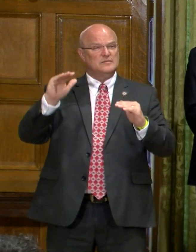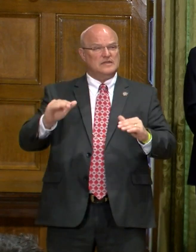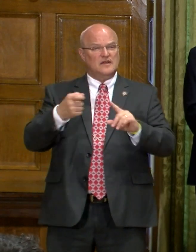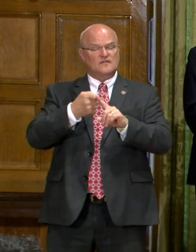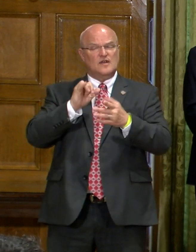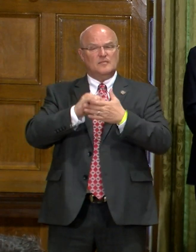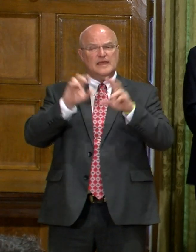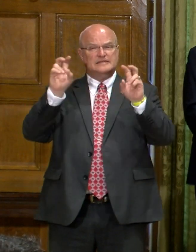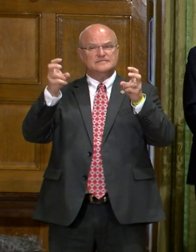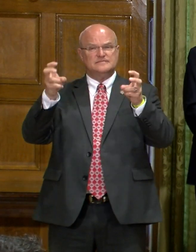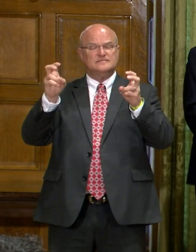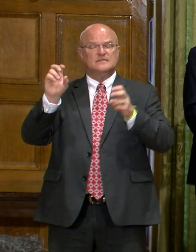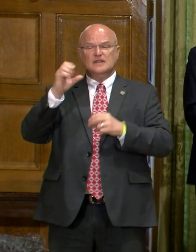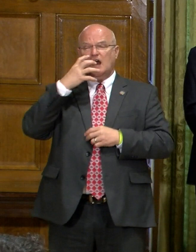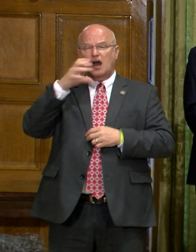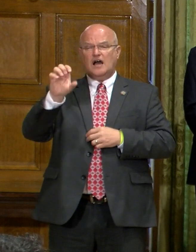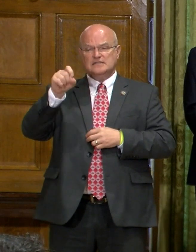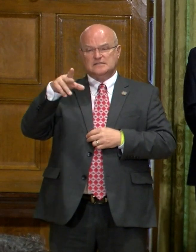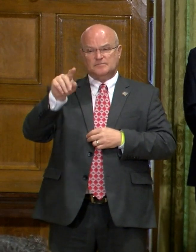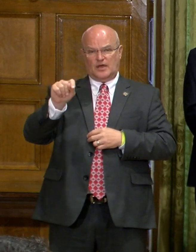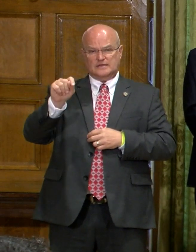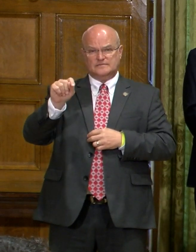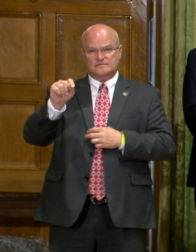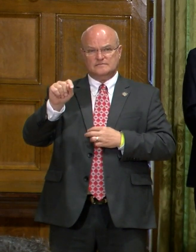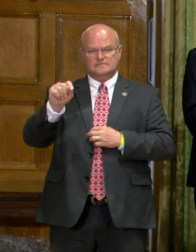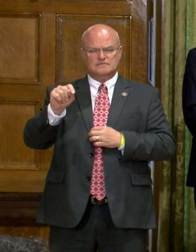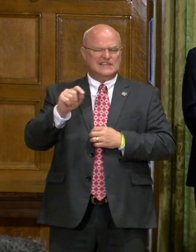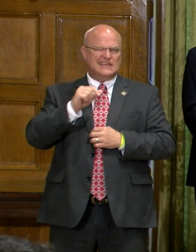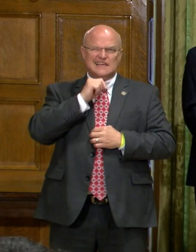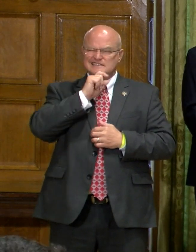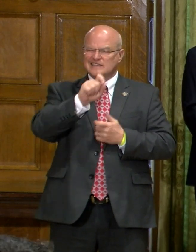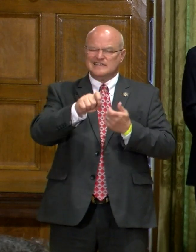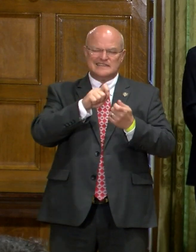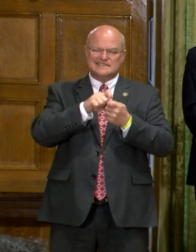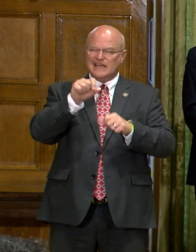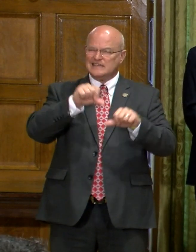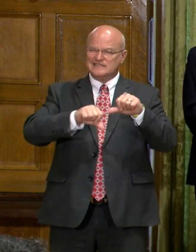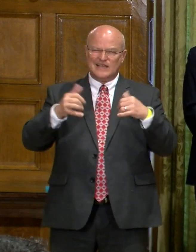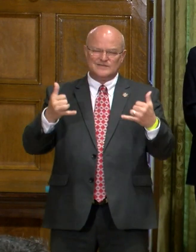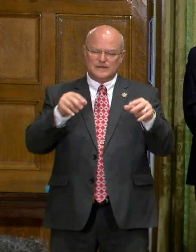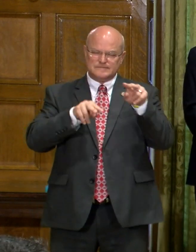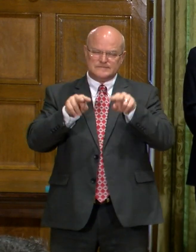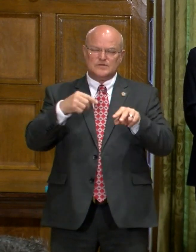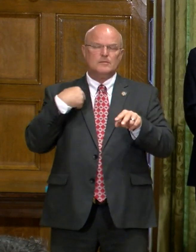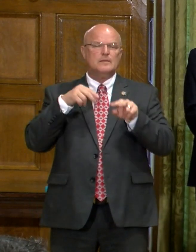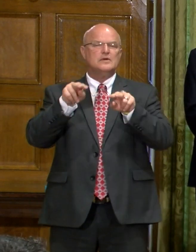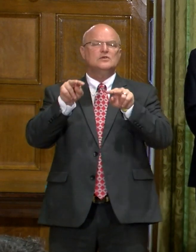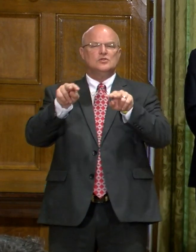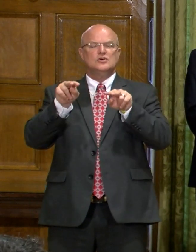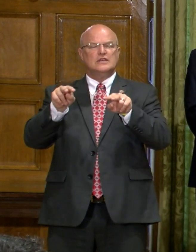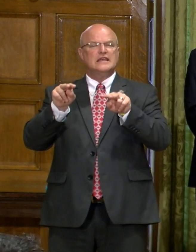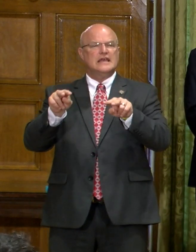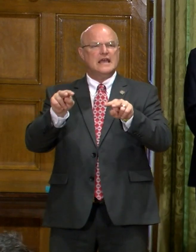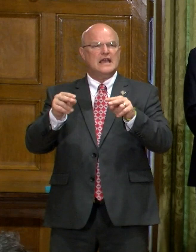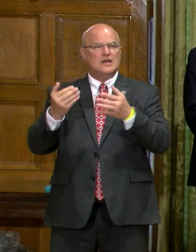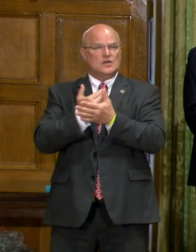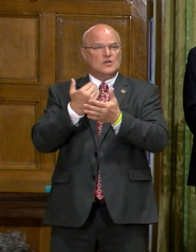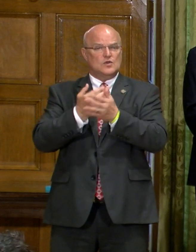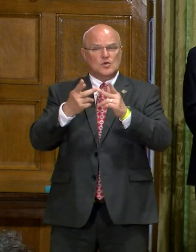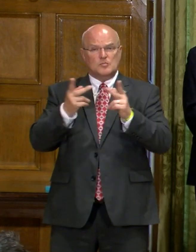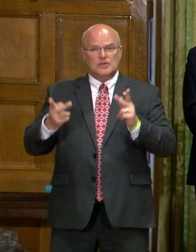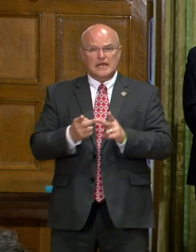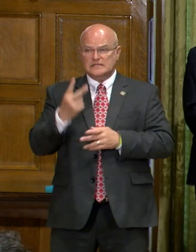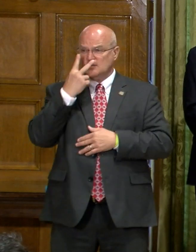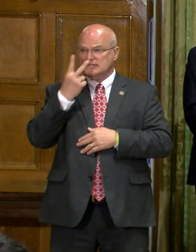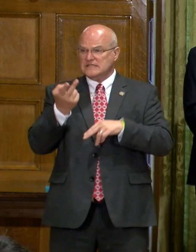off of that. And it's not an exact science, I will say. But we'll be looking at new places